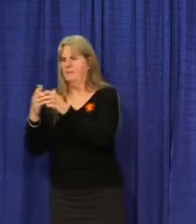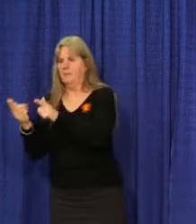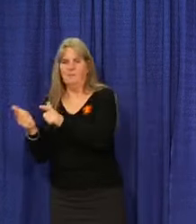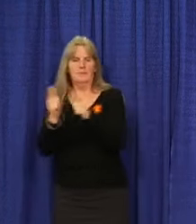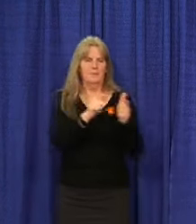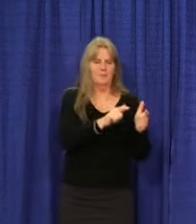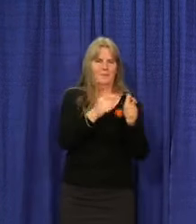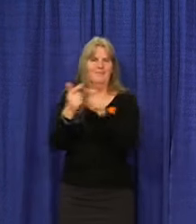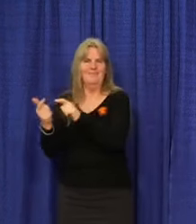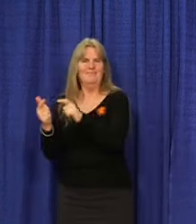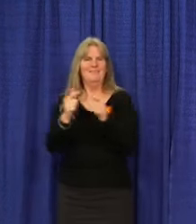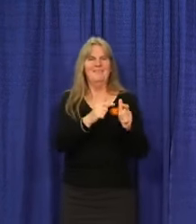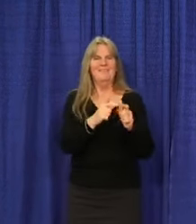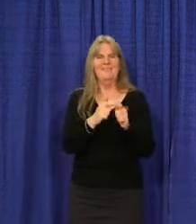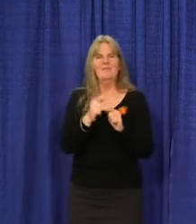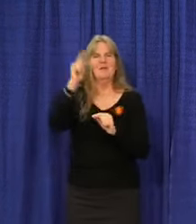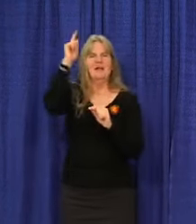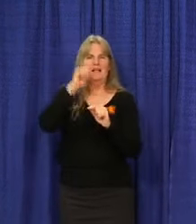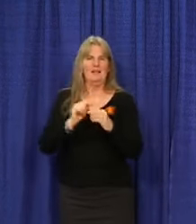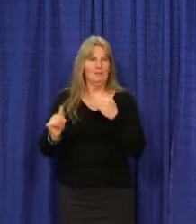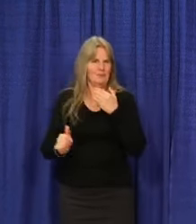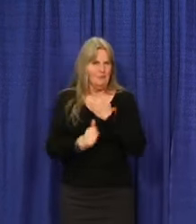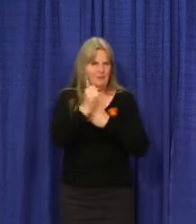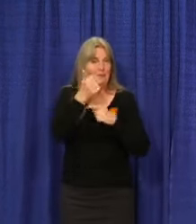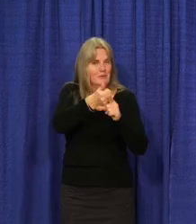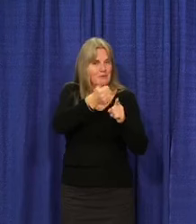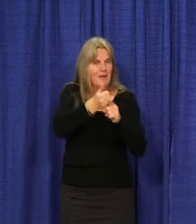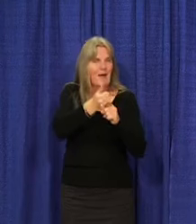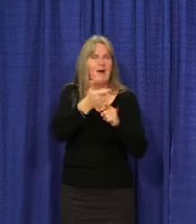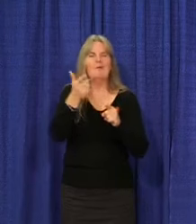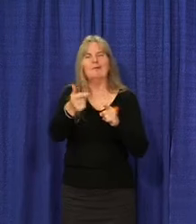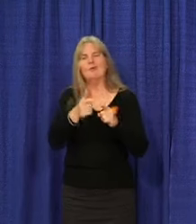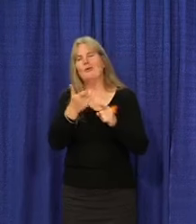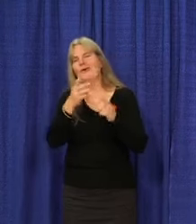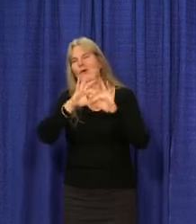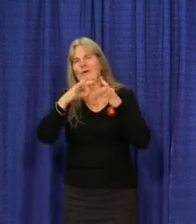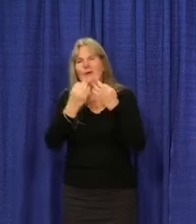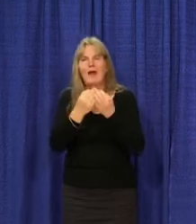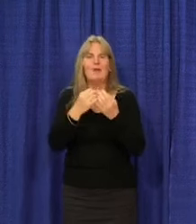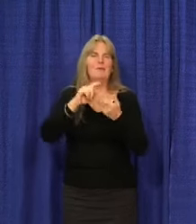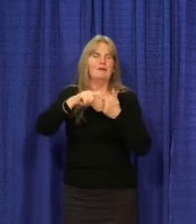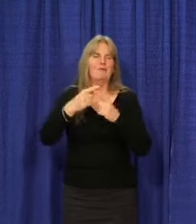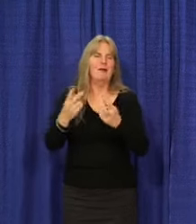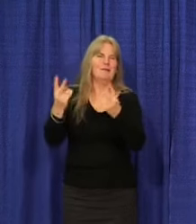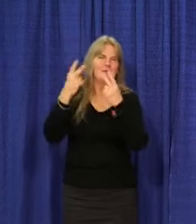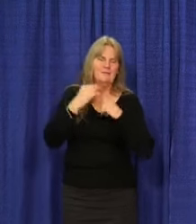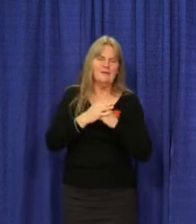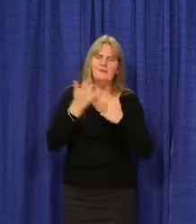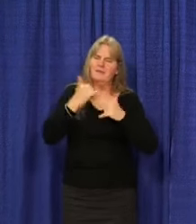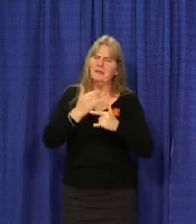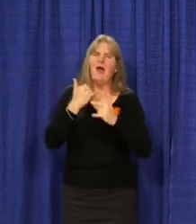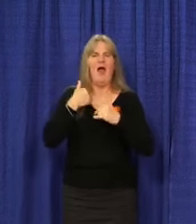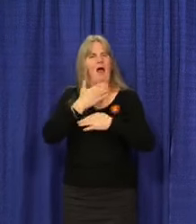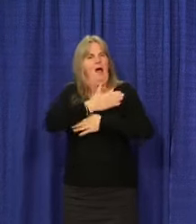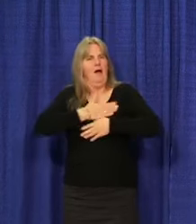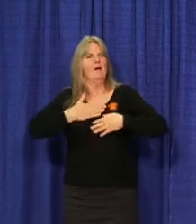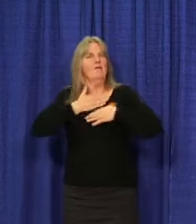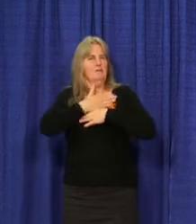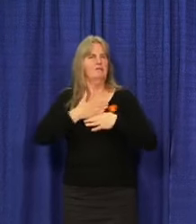some of the actions that you can take to reduce the risk of yourselves and your household and your guests while still enjoying all